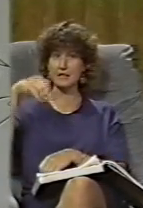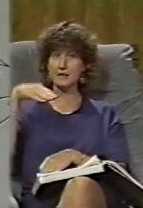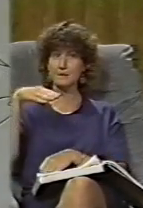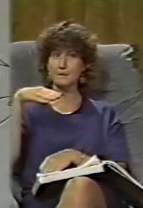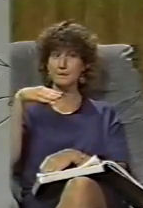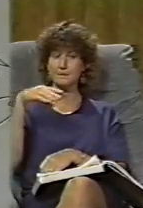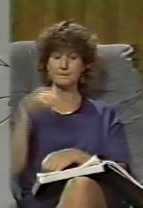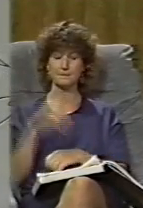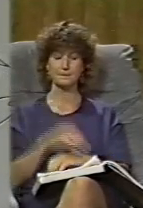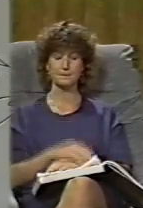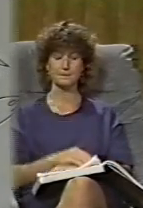seed.